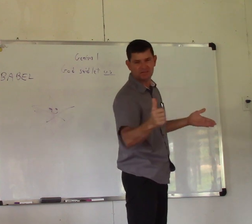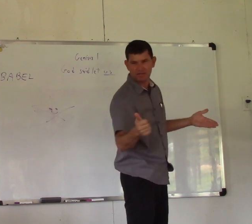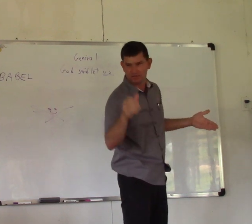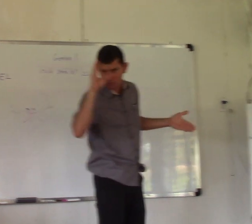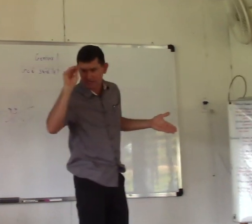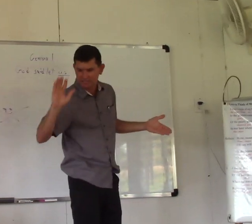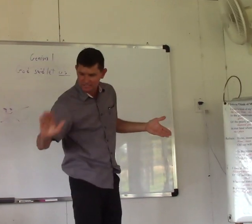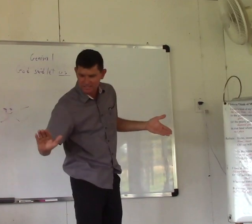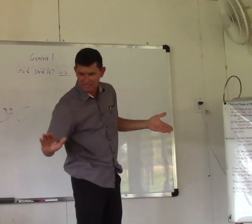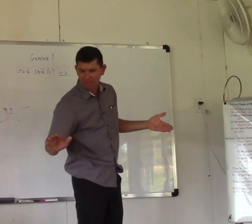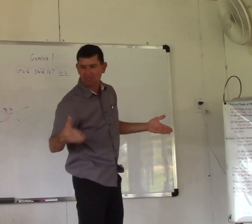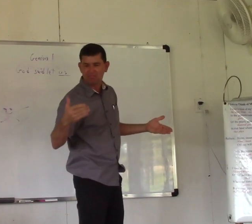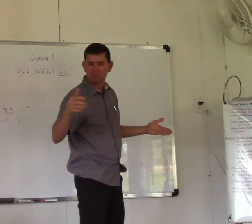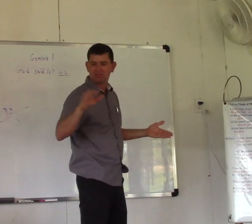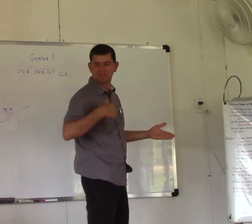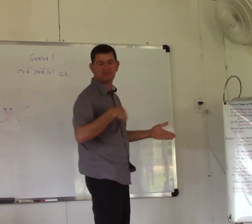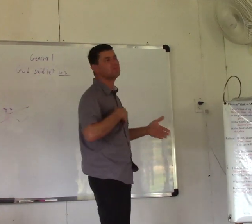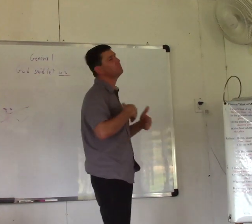Other boys.